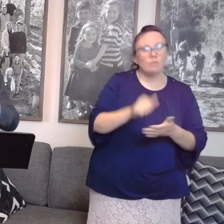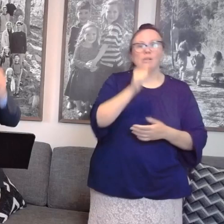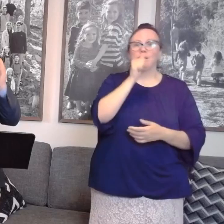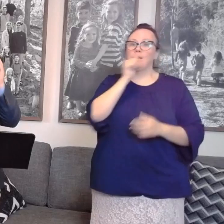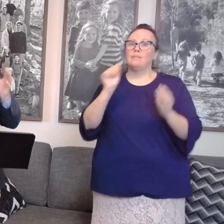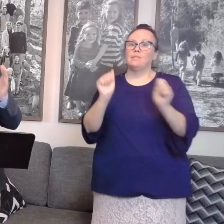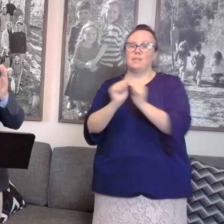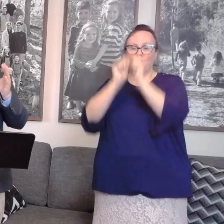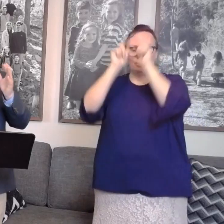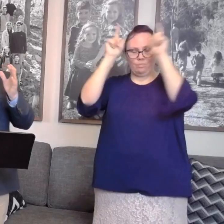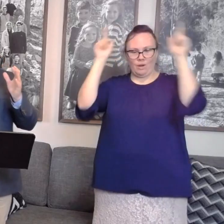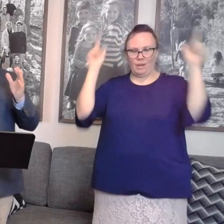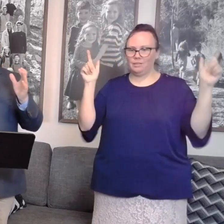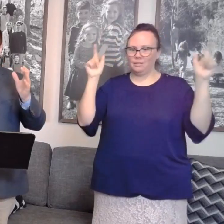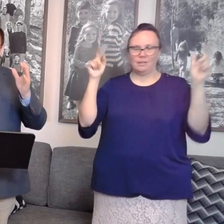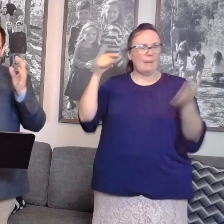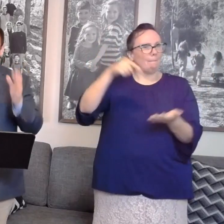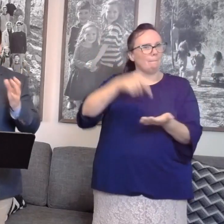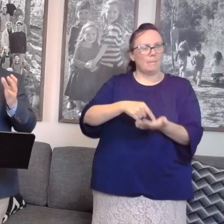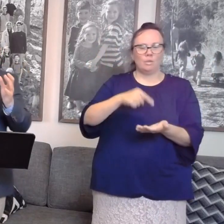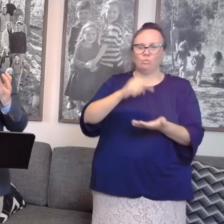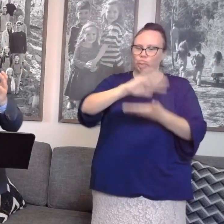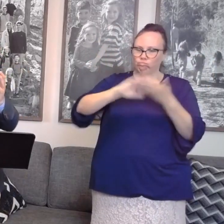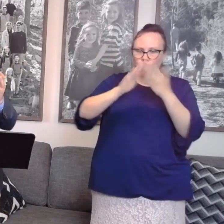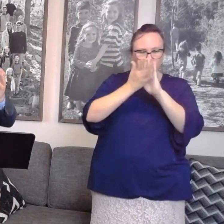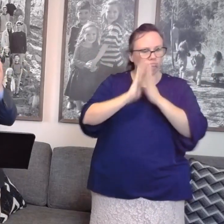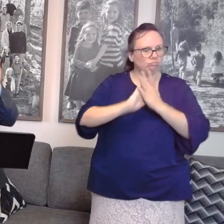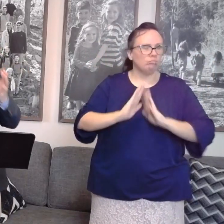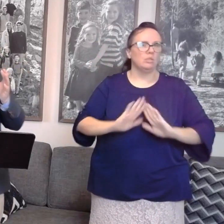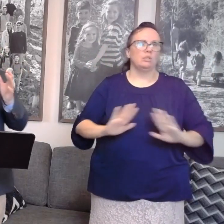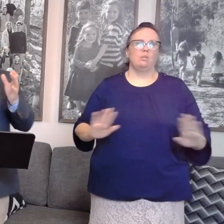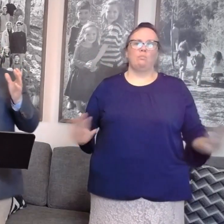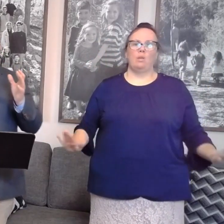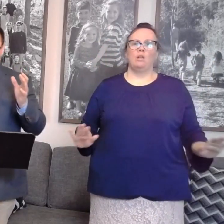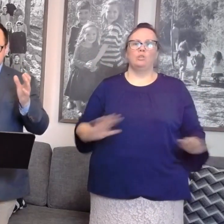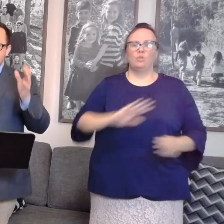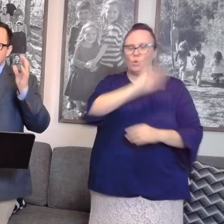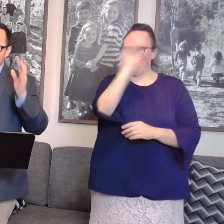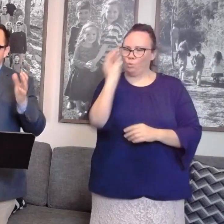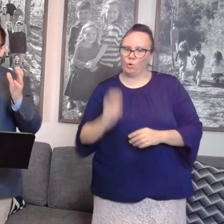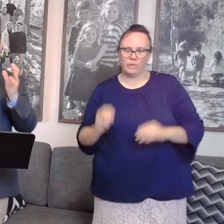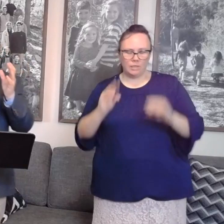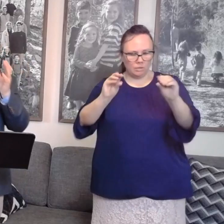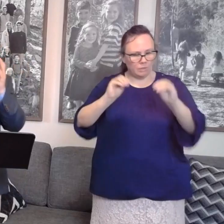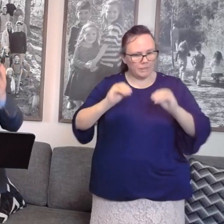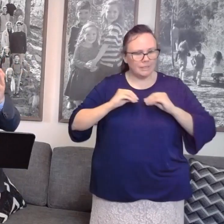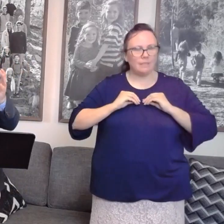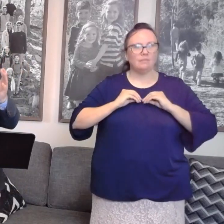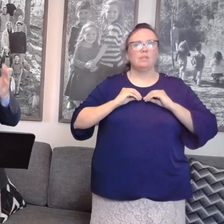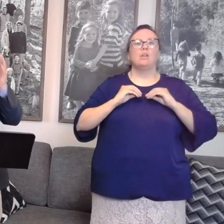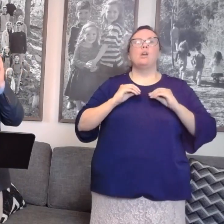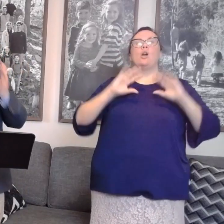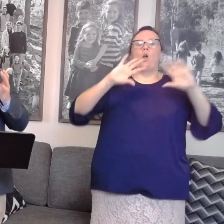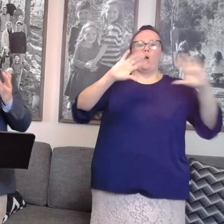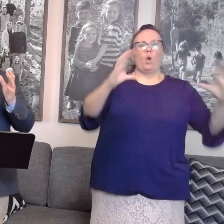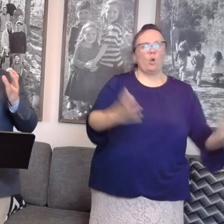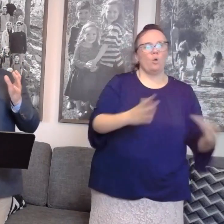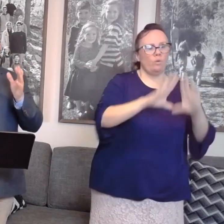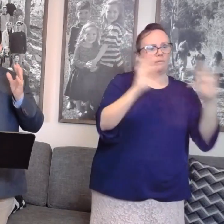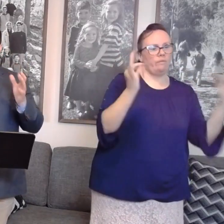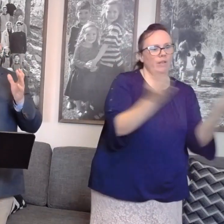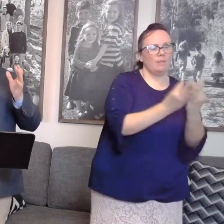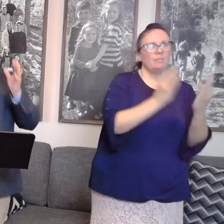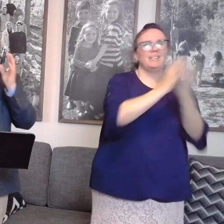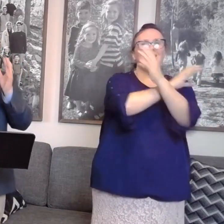mail, gifts and surprises, bills paid off, debts demolished, royalties received, our whole